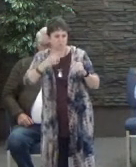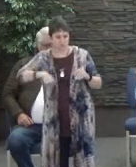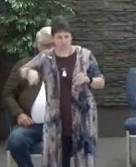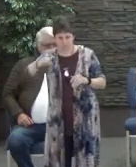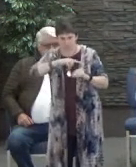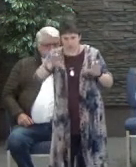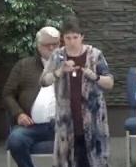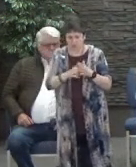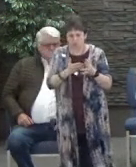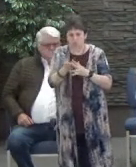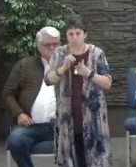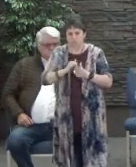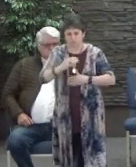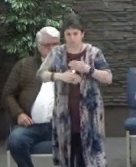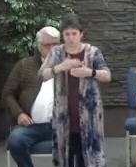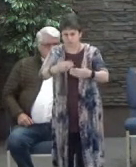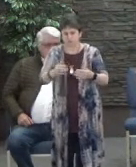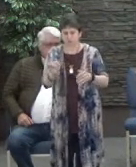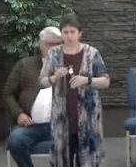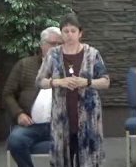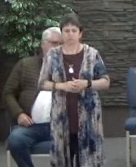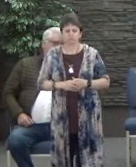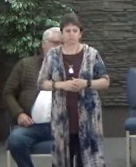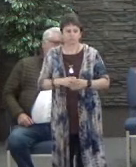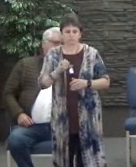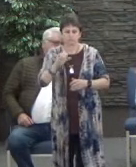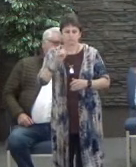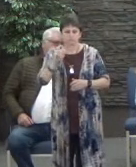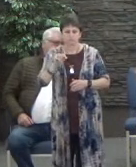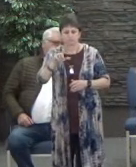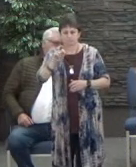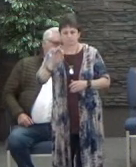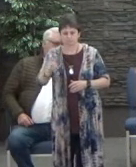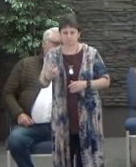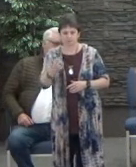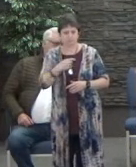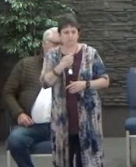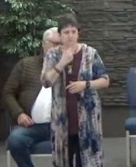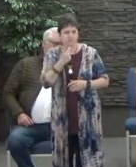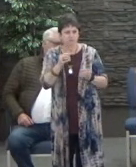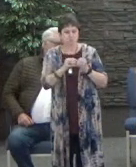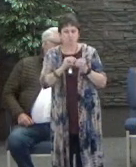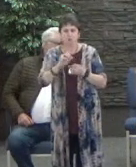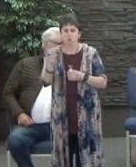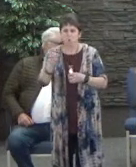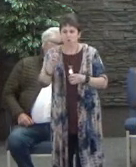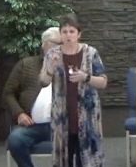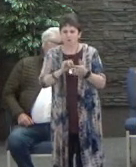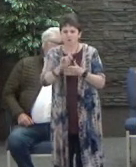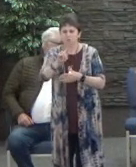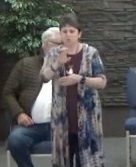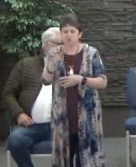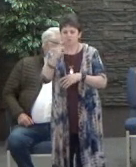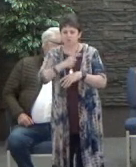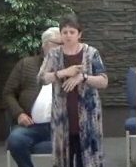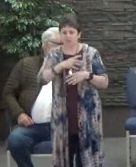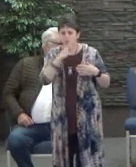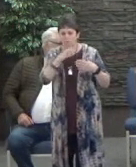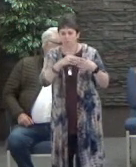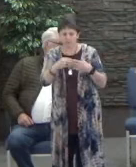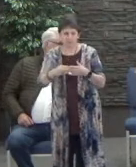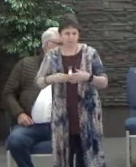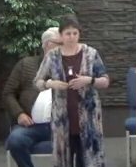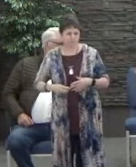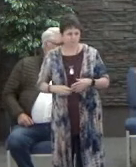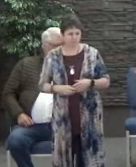do through this process too. Scott Laird's going to come up and say a bit more of where this 100 days is going to lead.